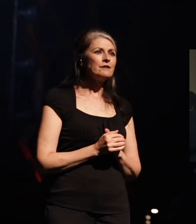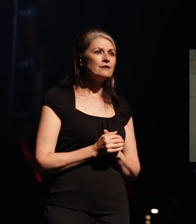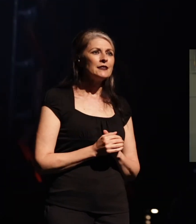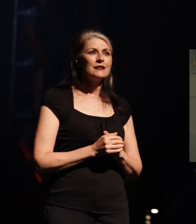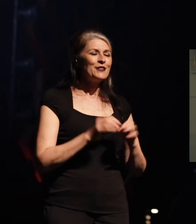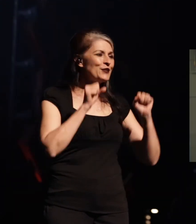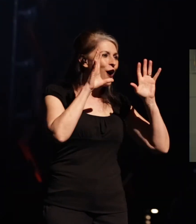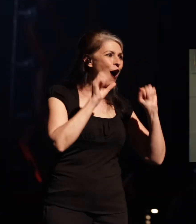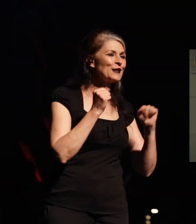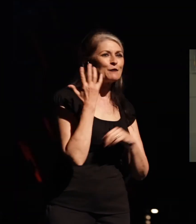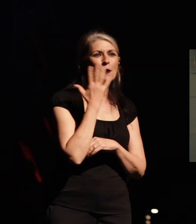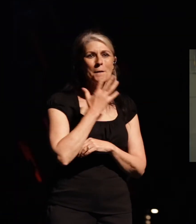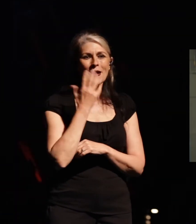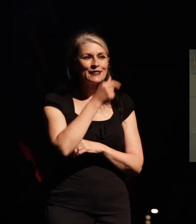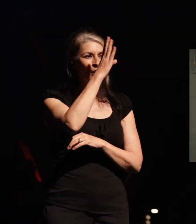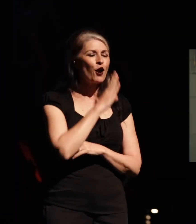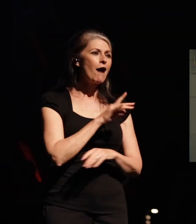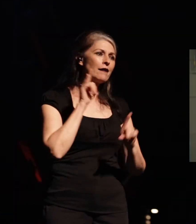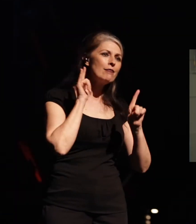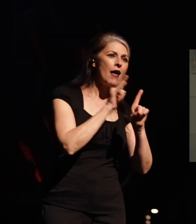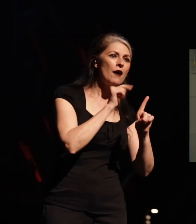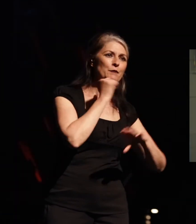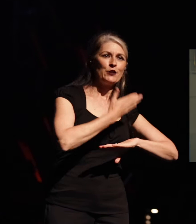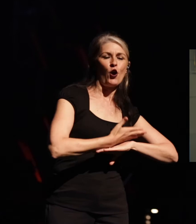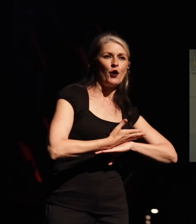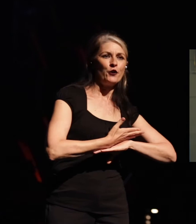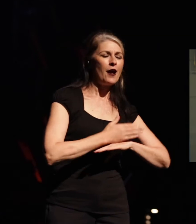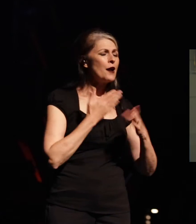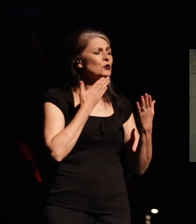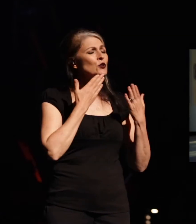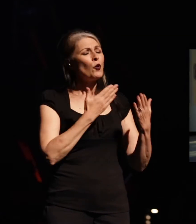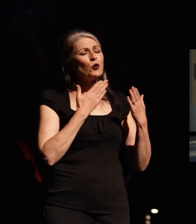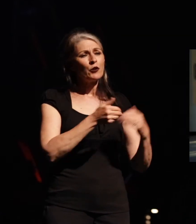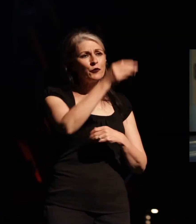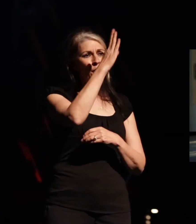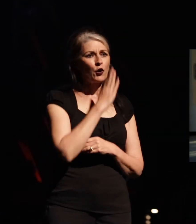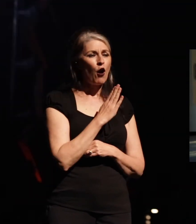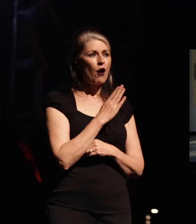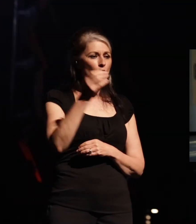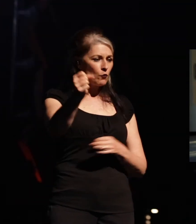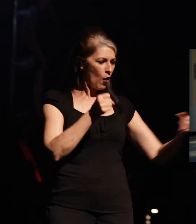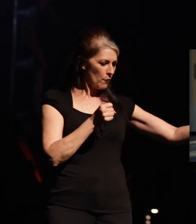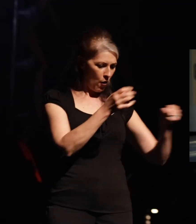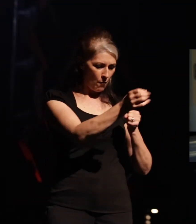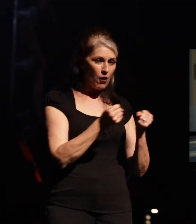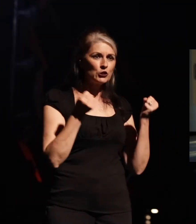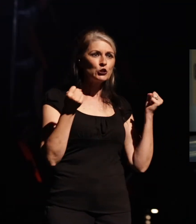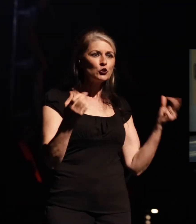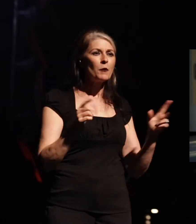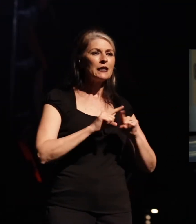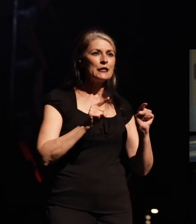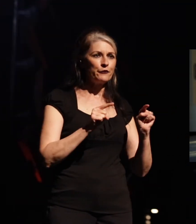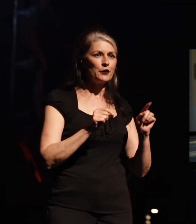and amazing, and God loves her. And I am so grateful that God placed so many people in our lives, especially male